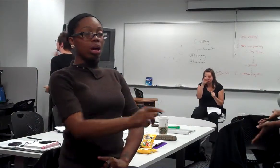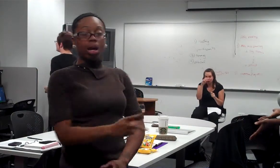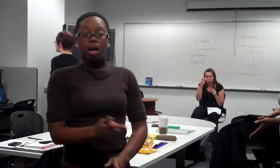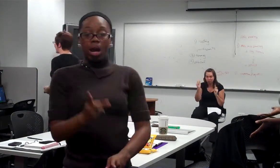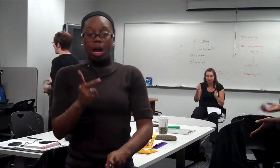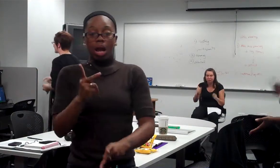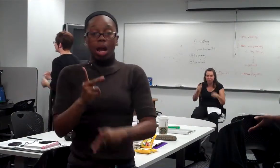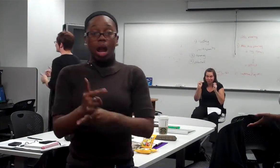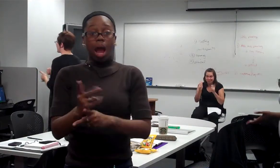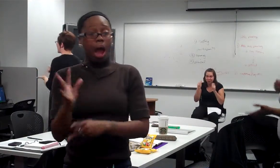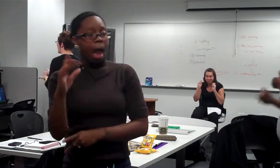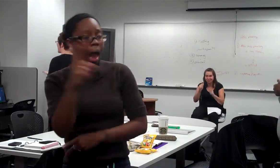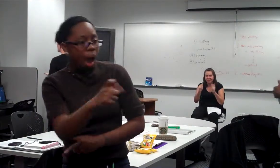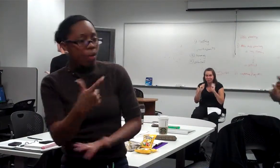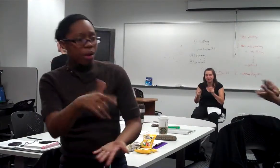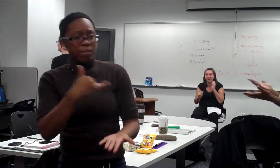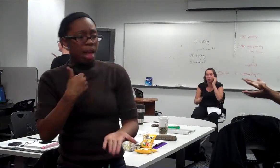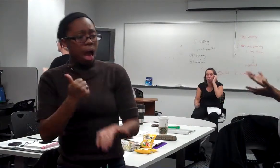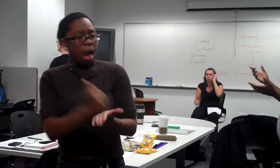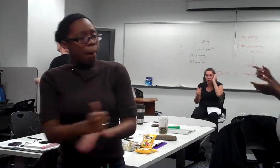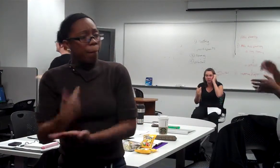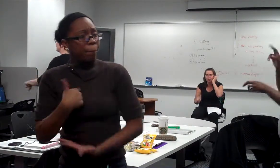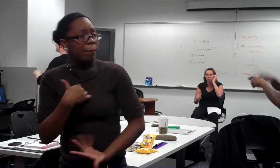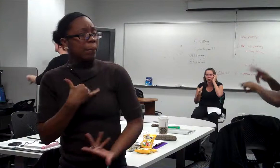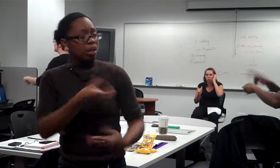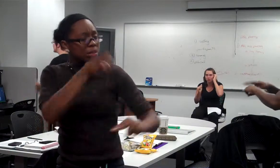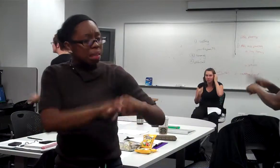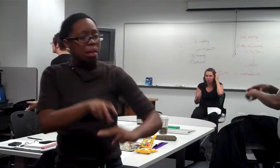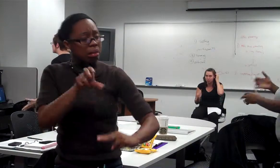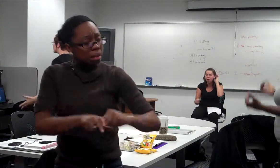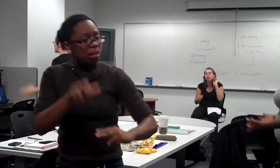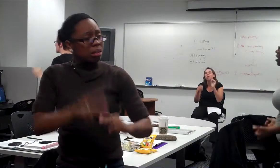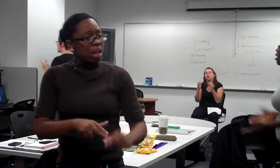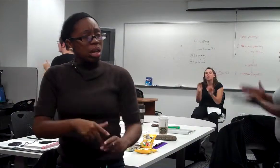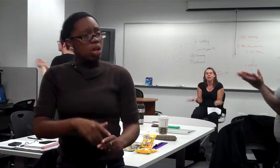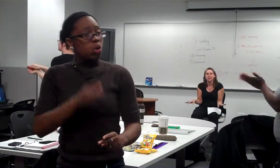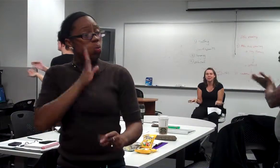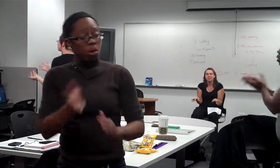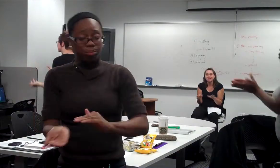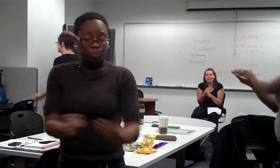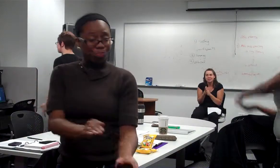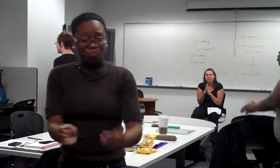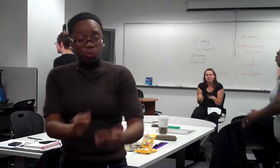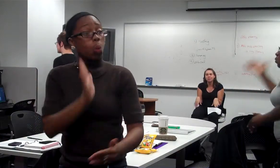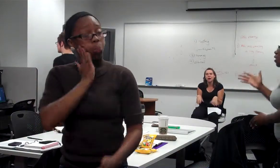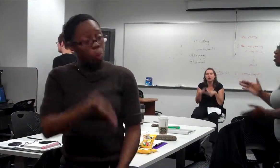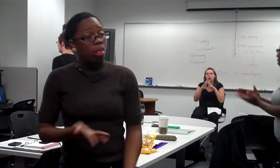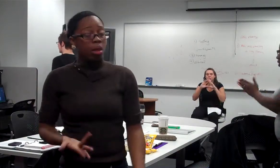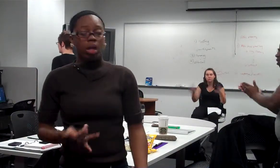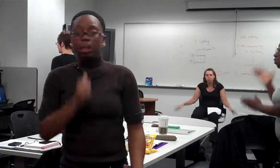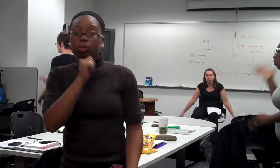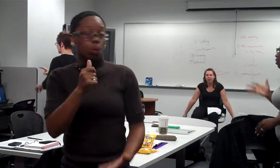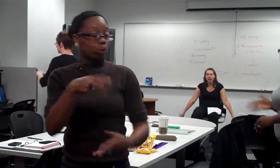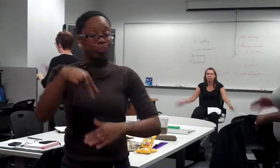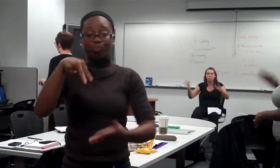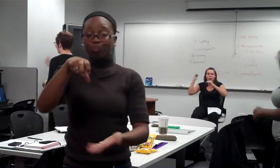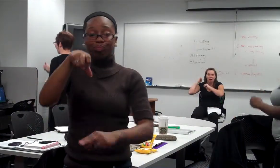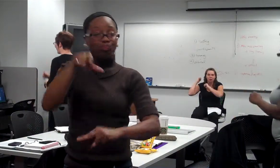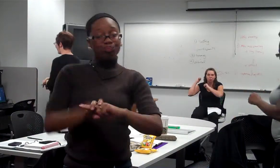the boat. What the fuck? Sit down, sit down, sit down. You're gonna tip the boat, you're gonna tip the boat. He doesn't sit down. I'm screaming at him. Alan and